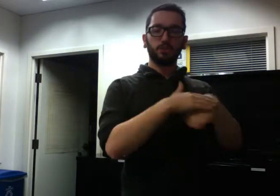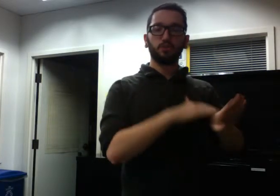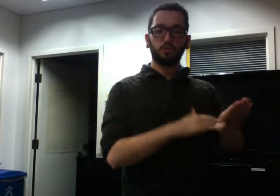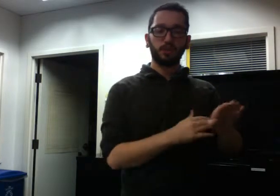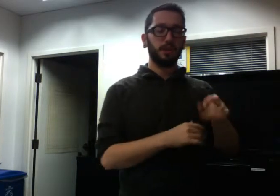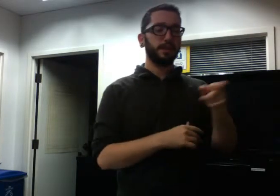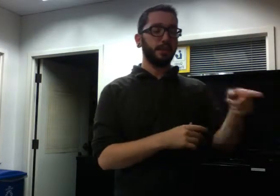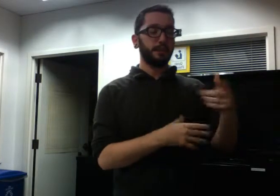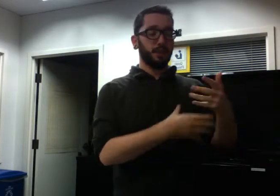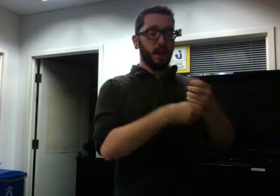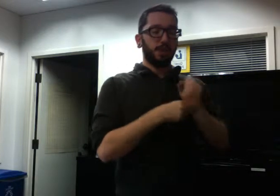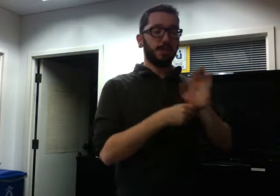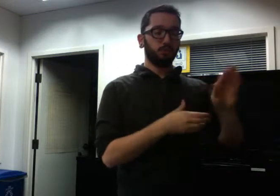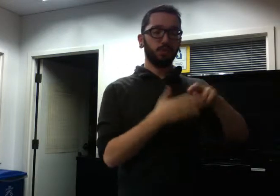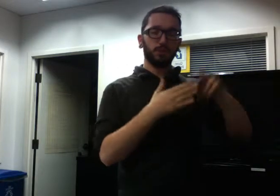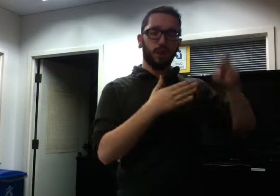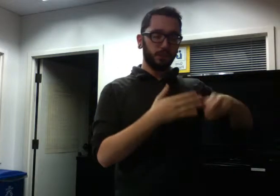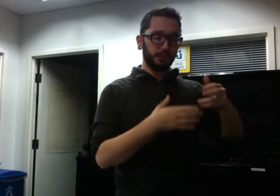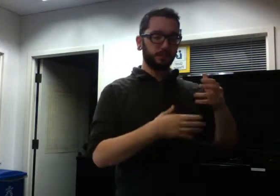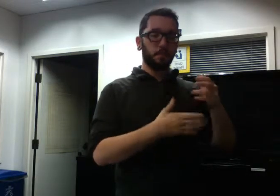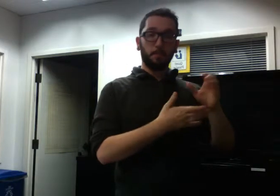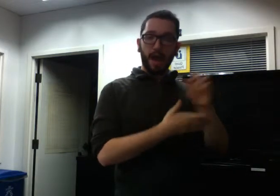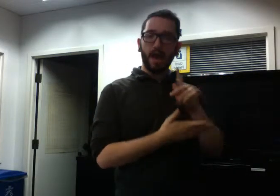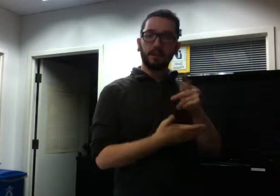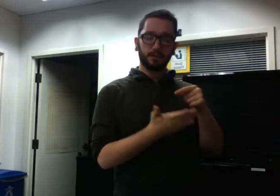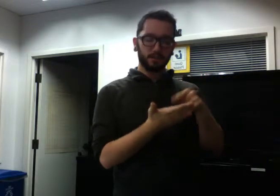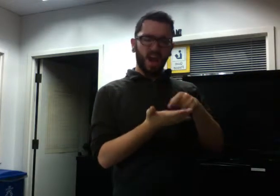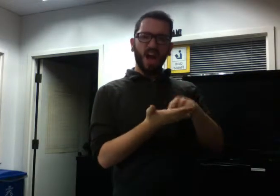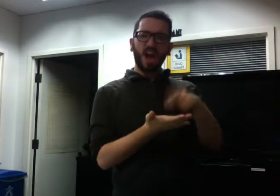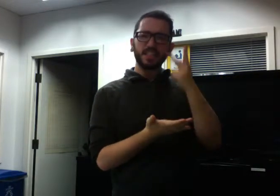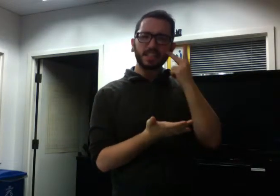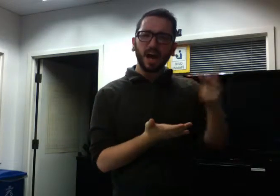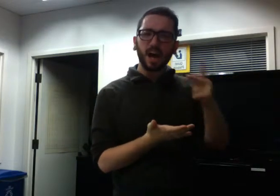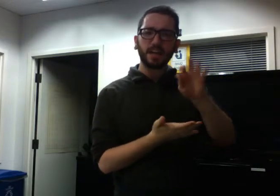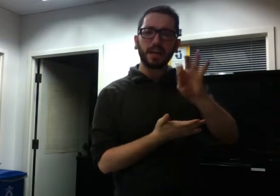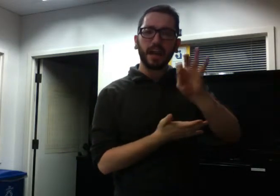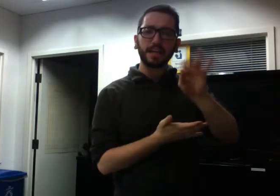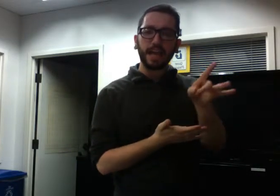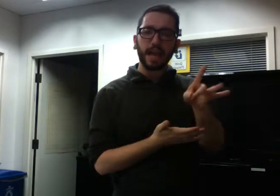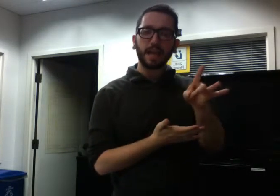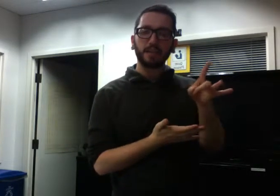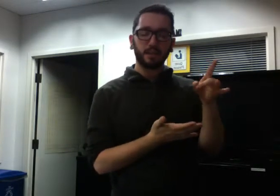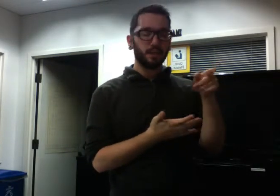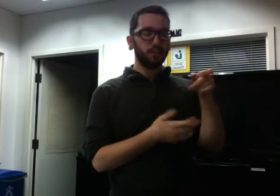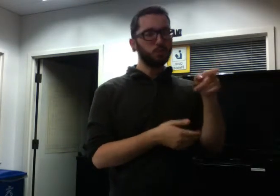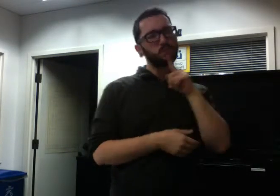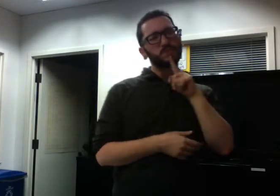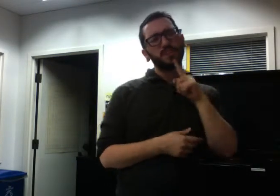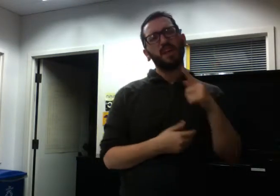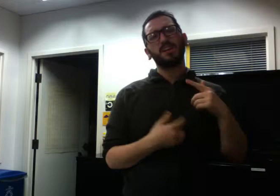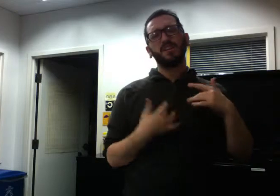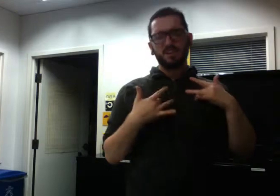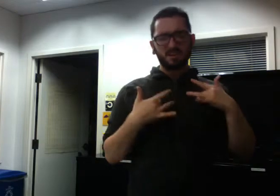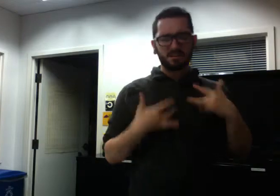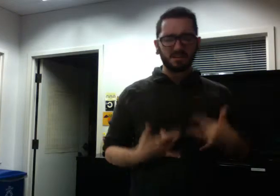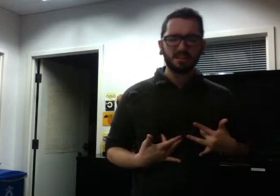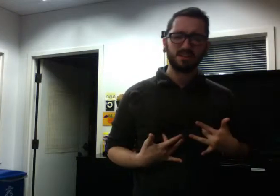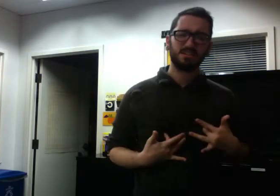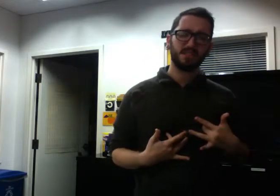scores back, he saw the number 98 on the paper. Well, he was quite distressed and concerned about his